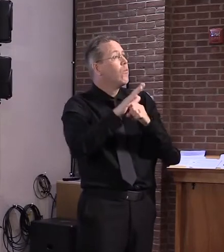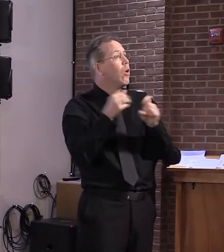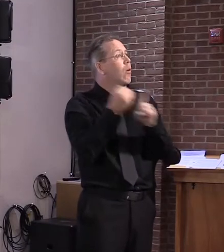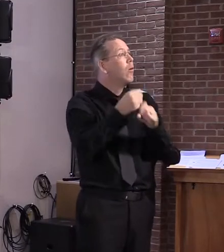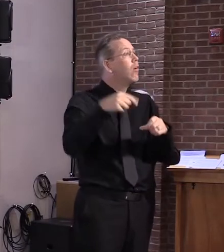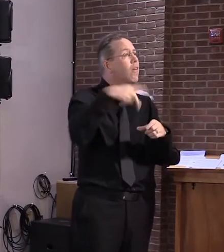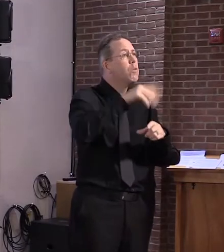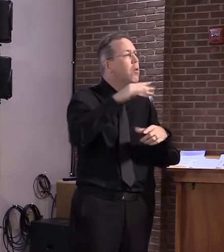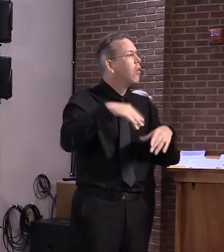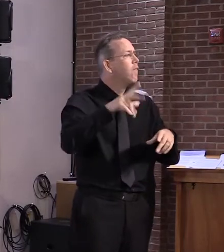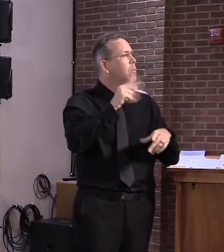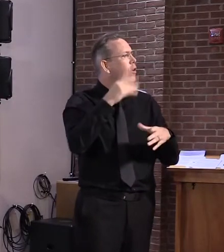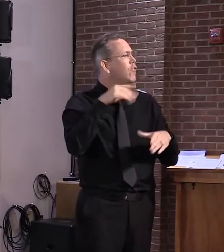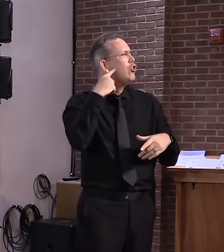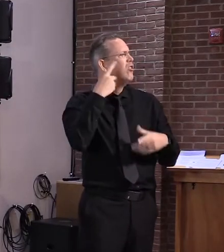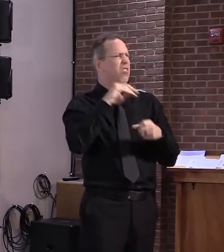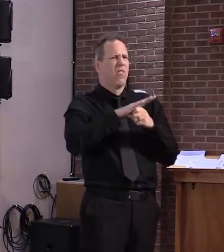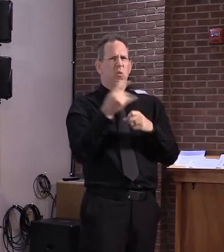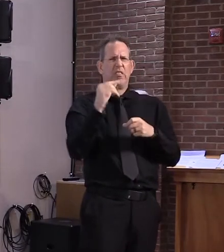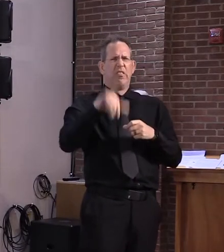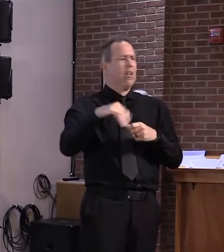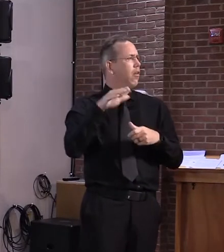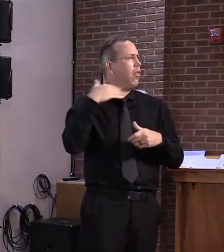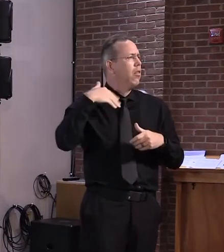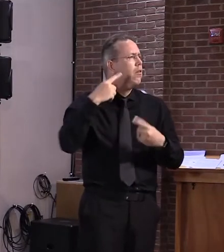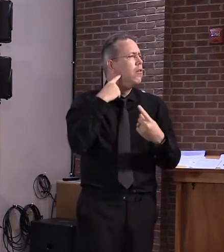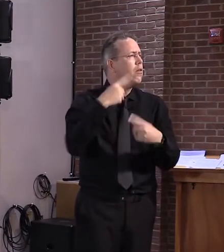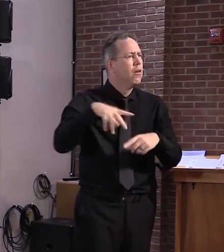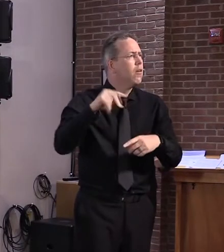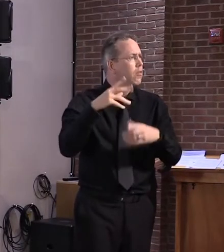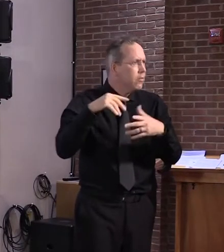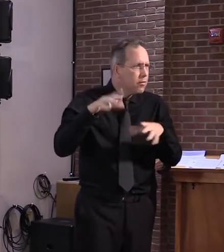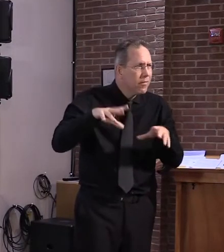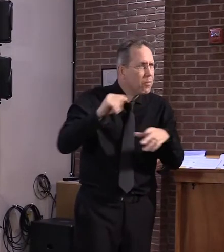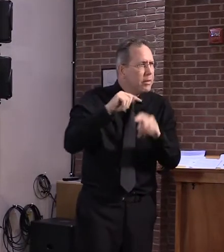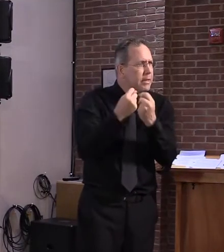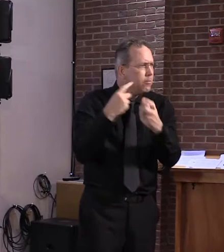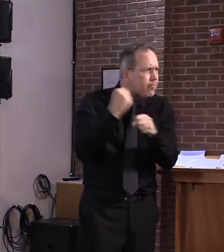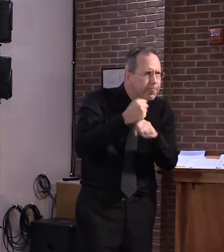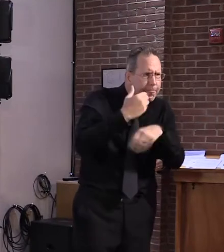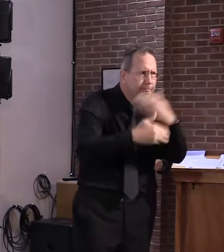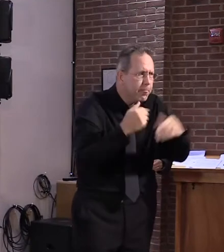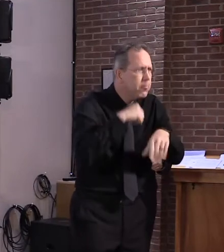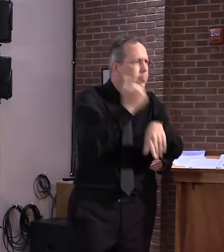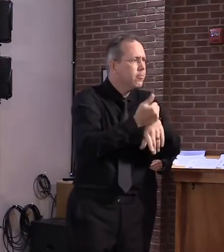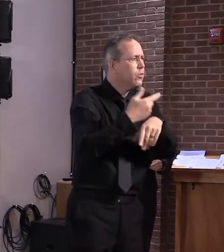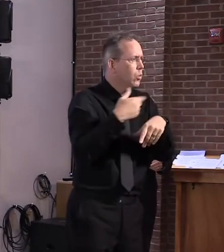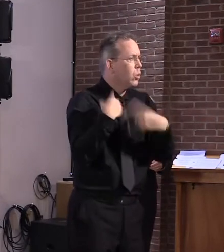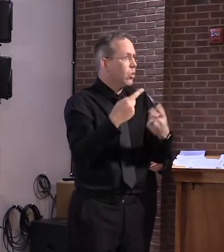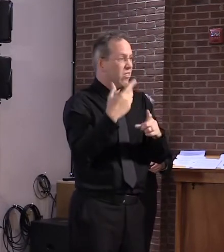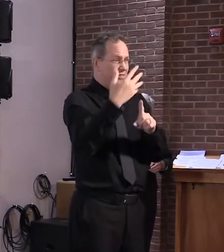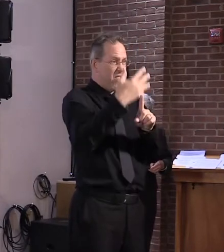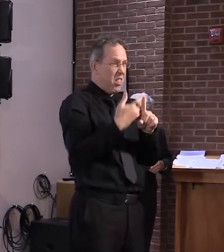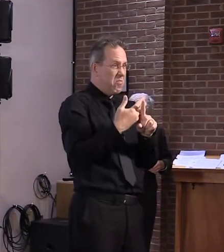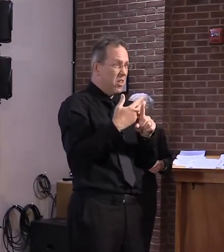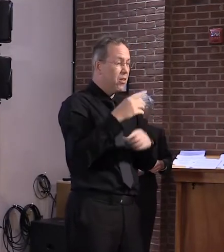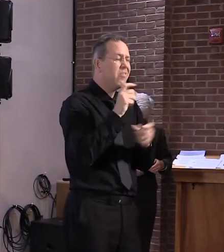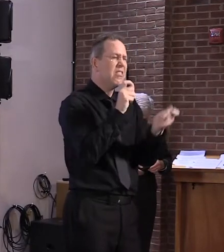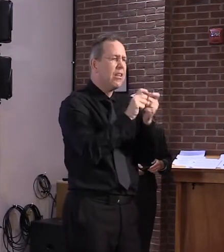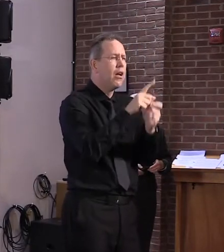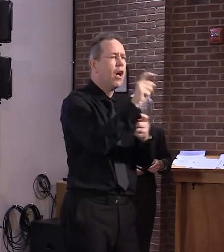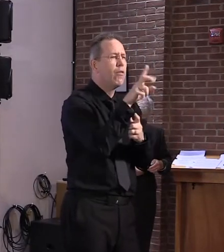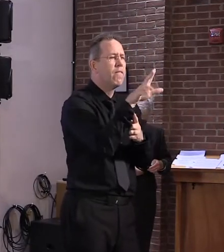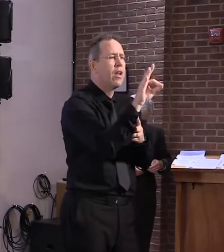the coronavirus. It's hard to believe, but it's been a little over 5 months,